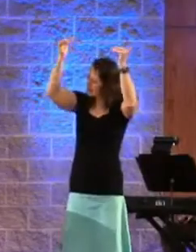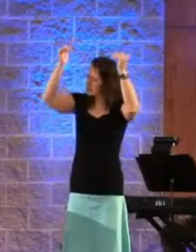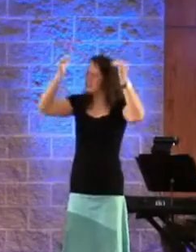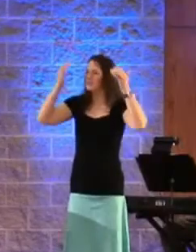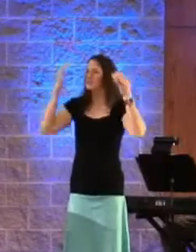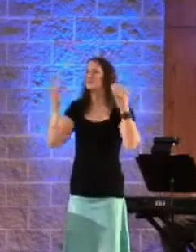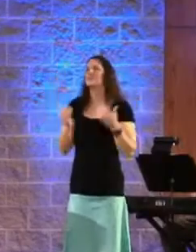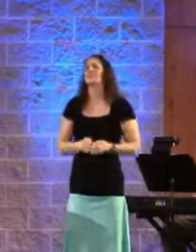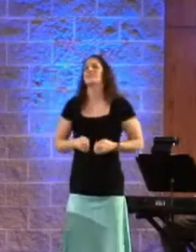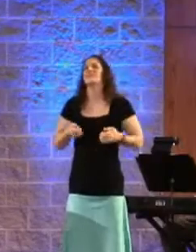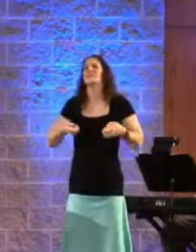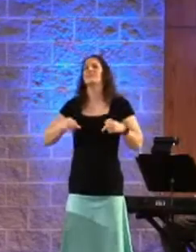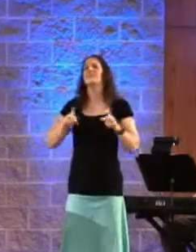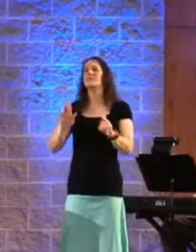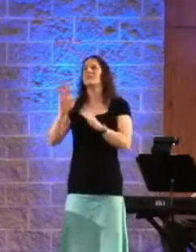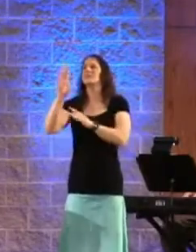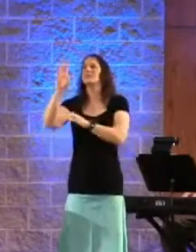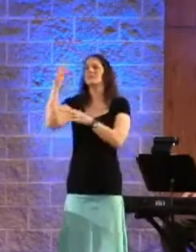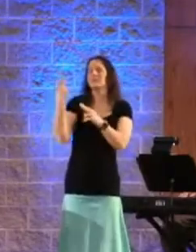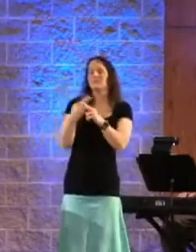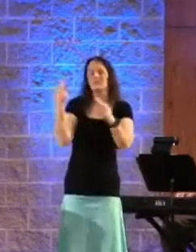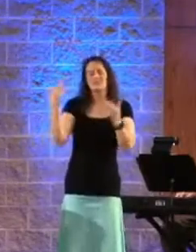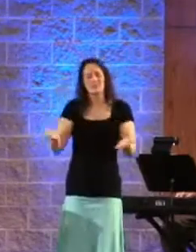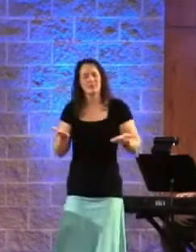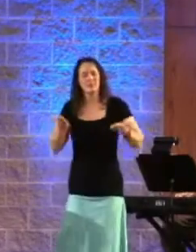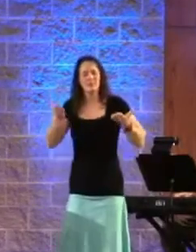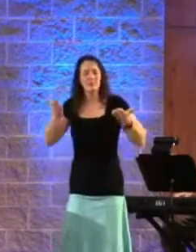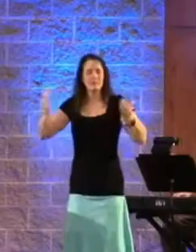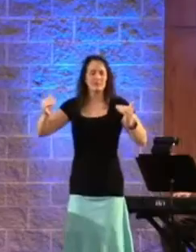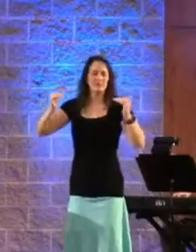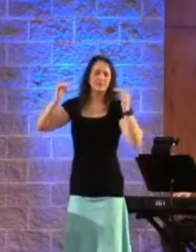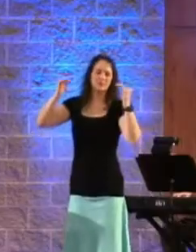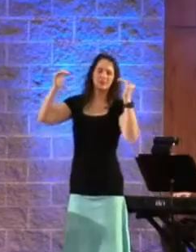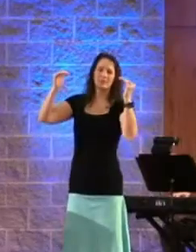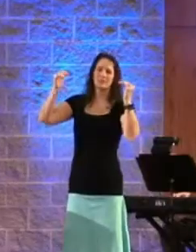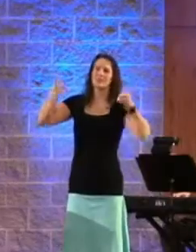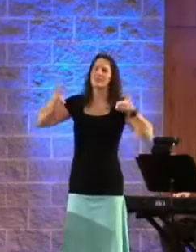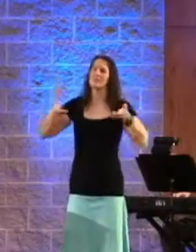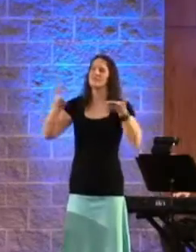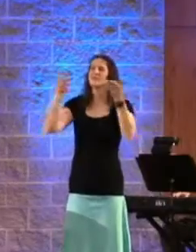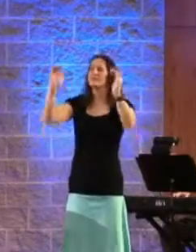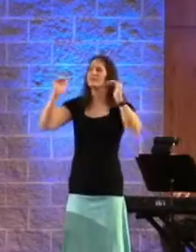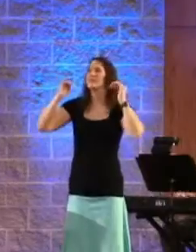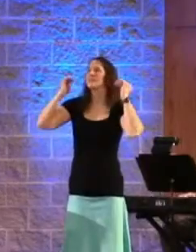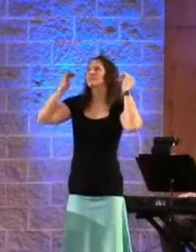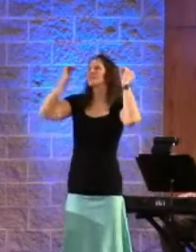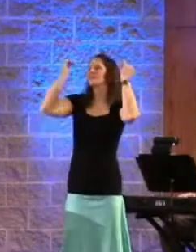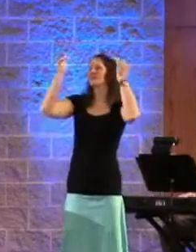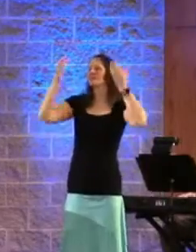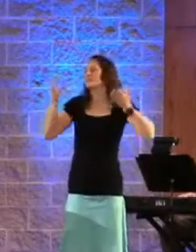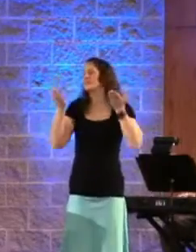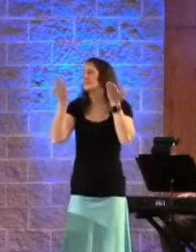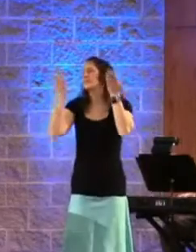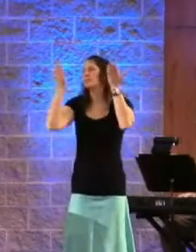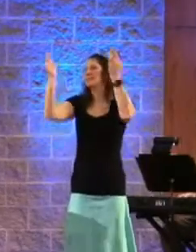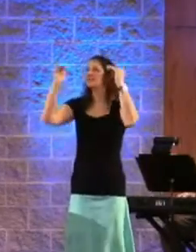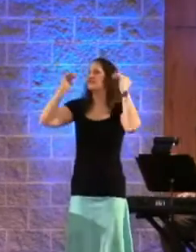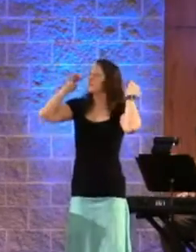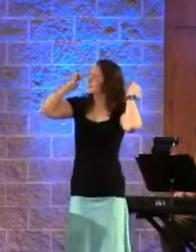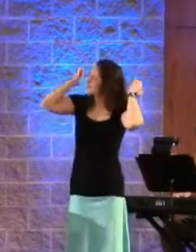Let your name be lifted higher. Be lifted higher. Be lifted